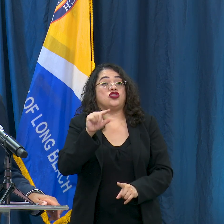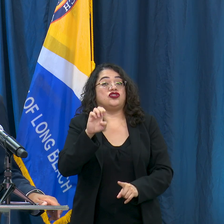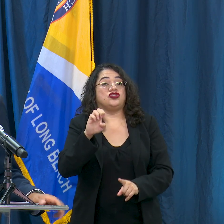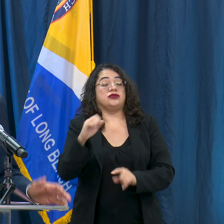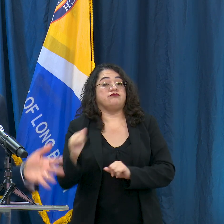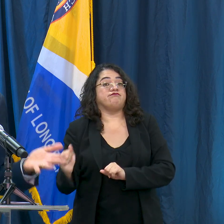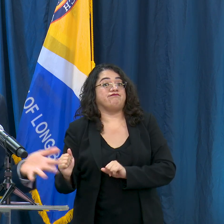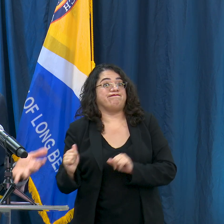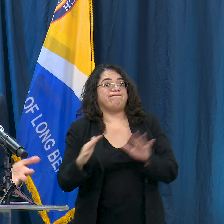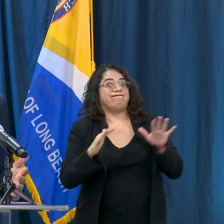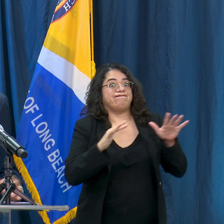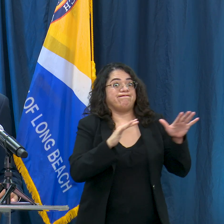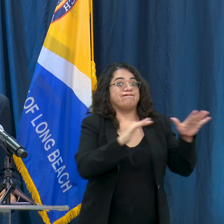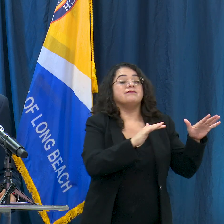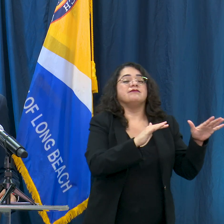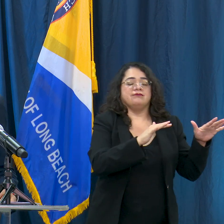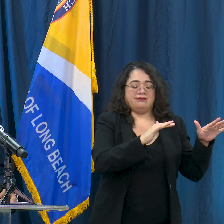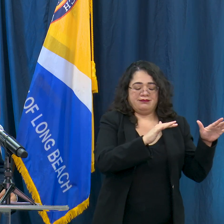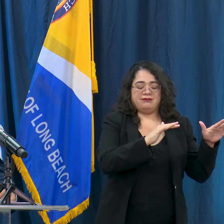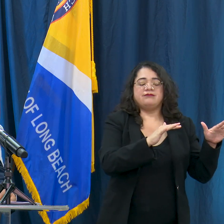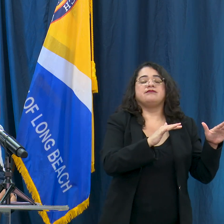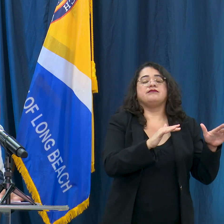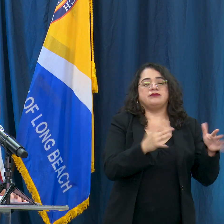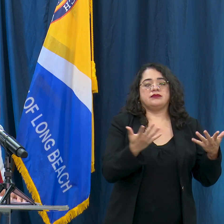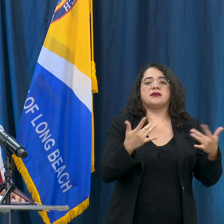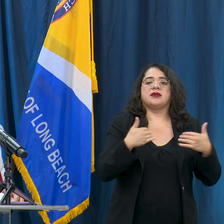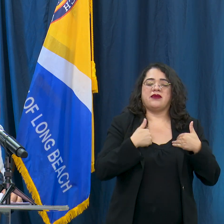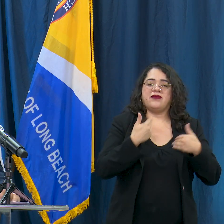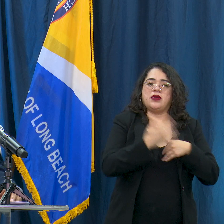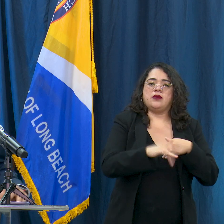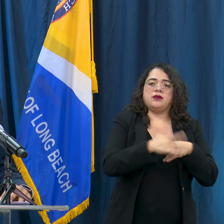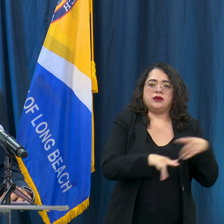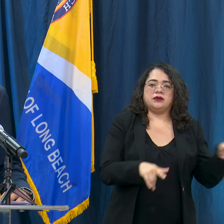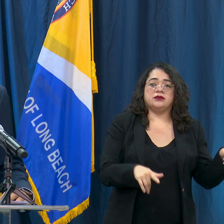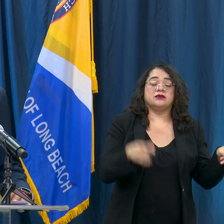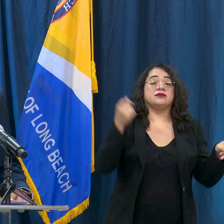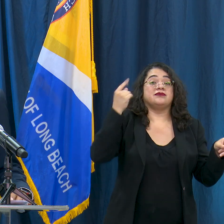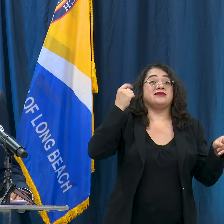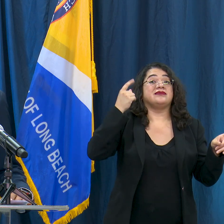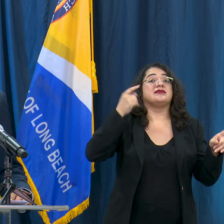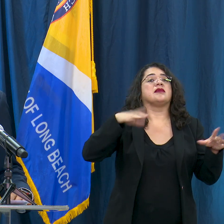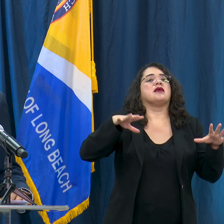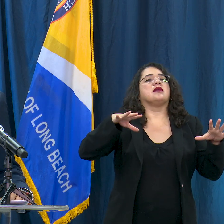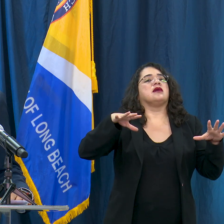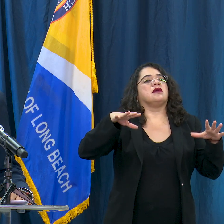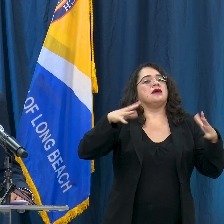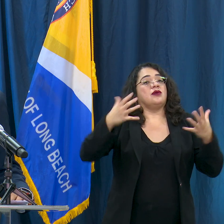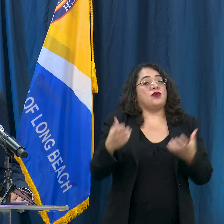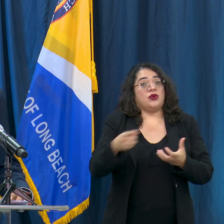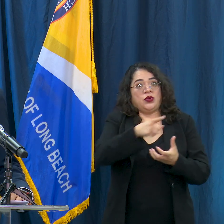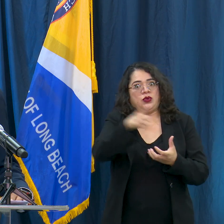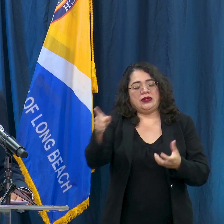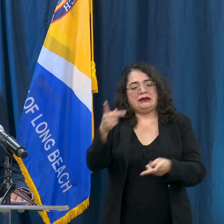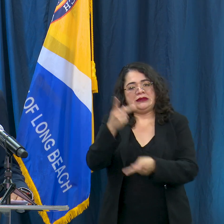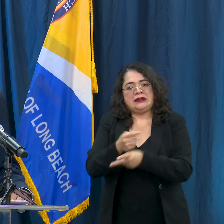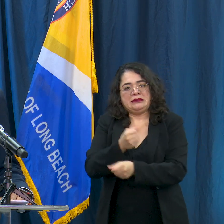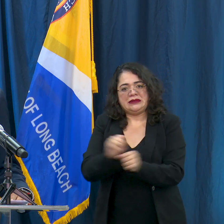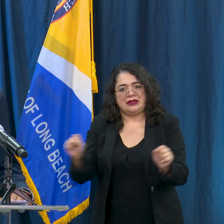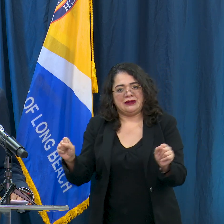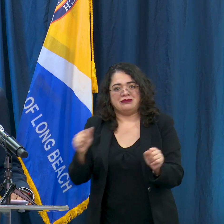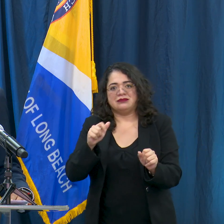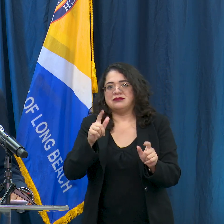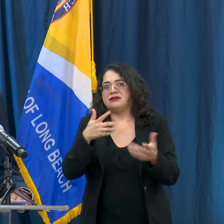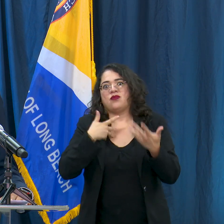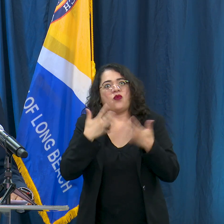our hospitals. We know we have that capacity, which we're thankful for. But we really also want people to be safe. Now,